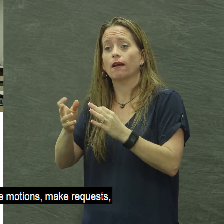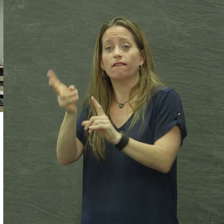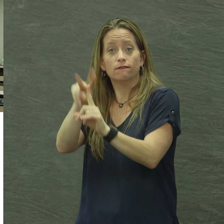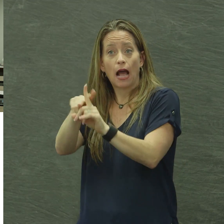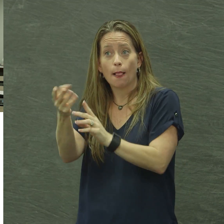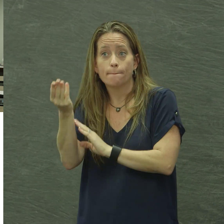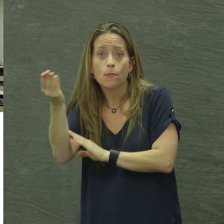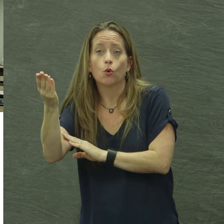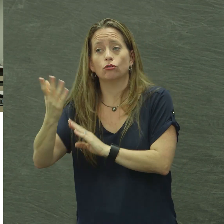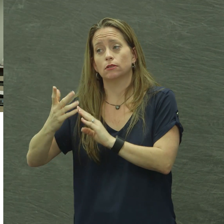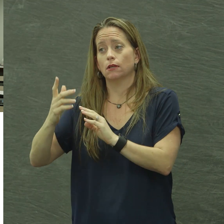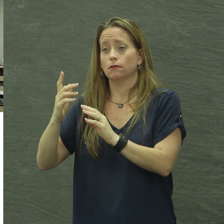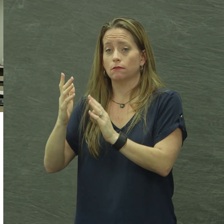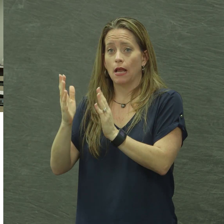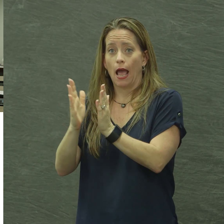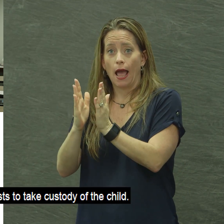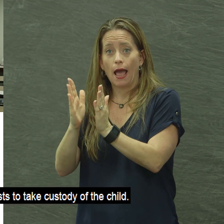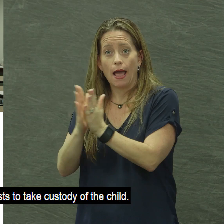requests,